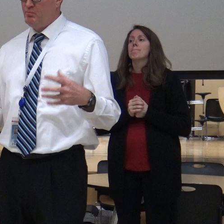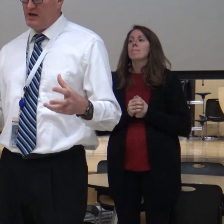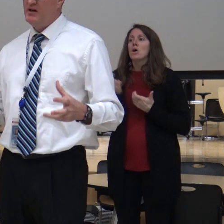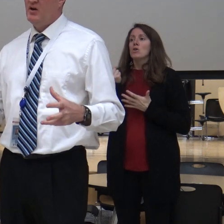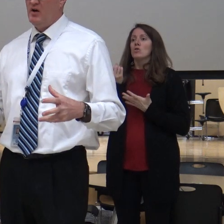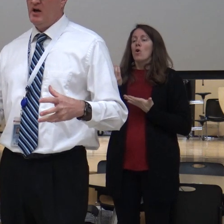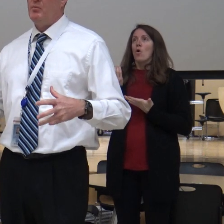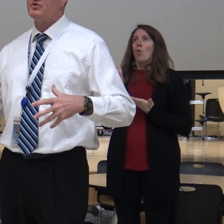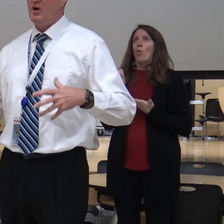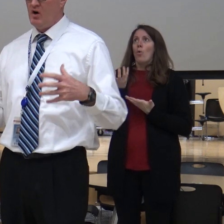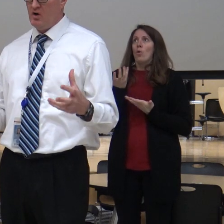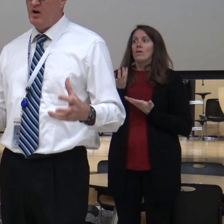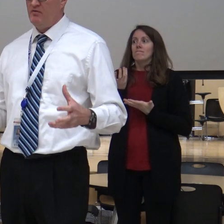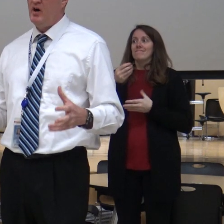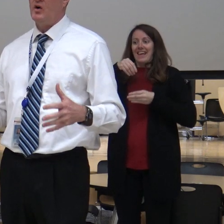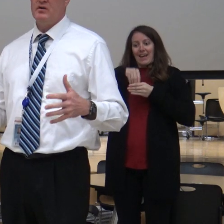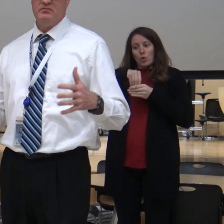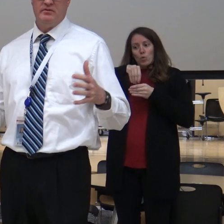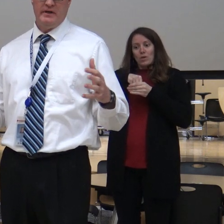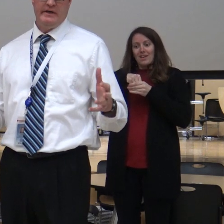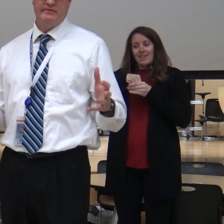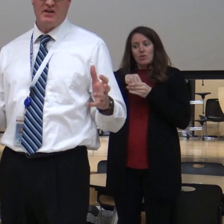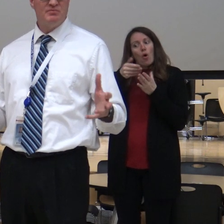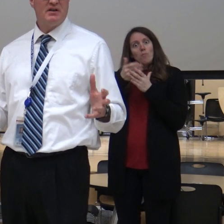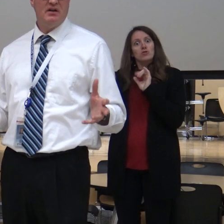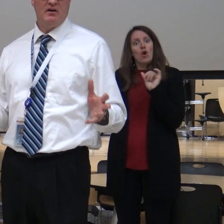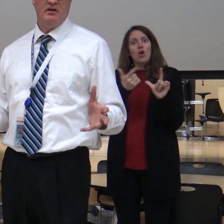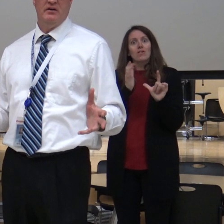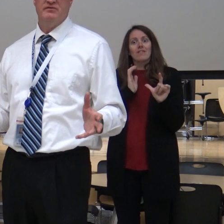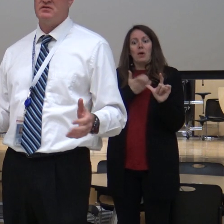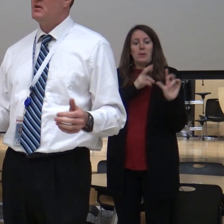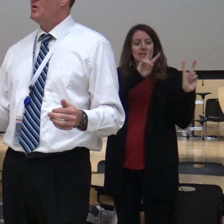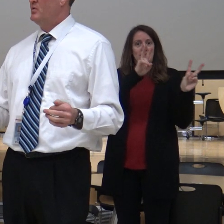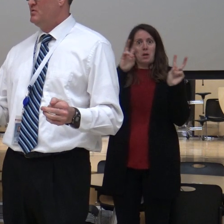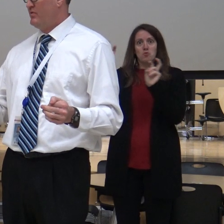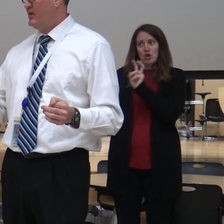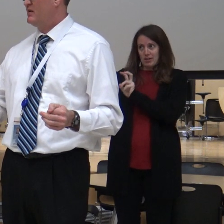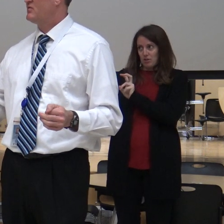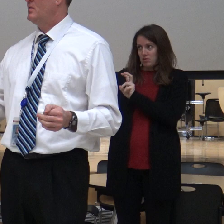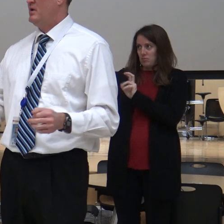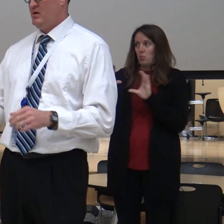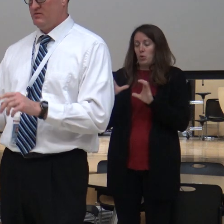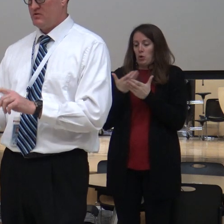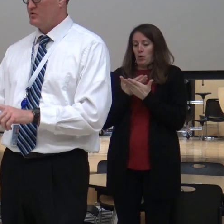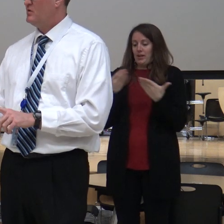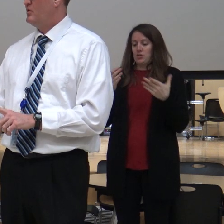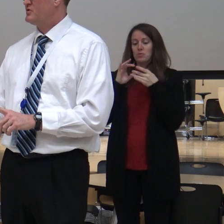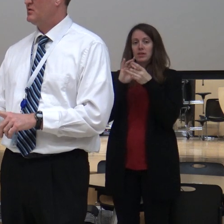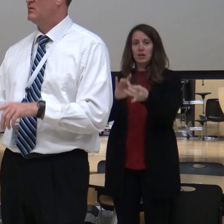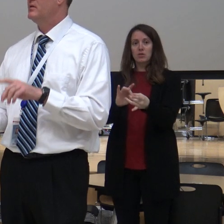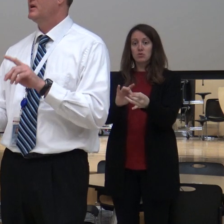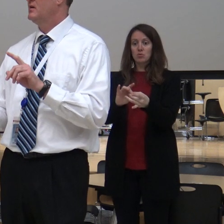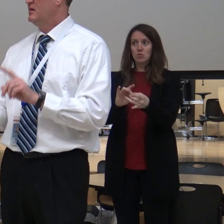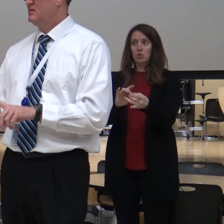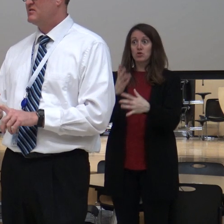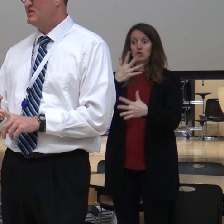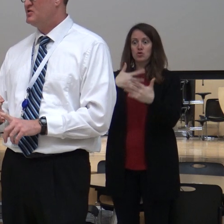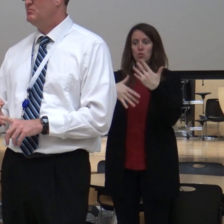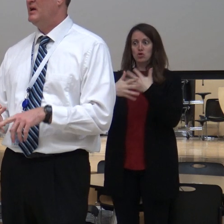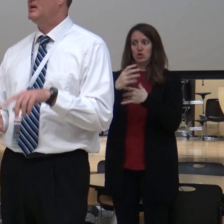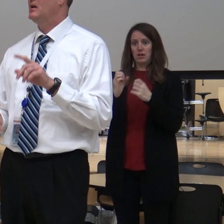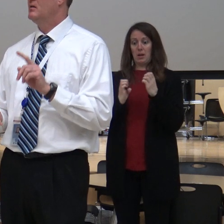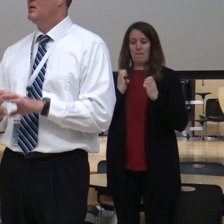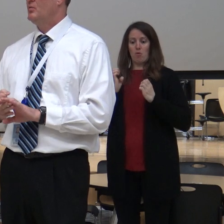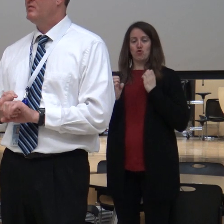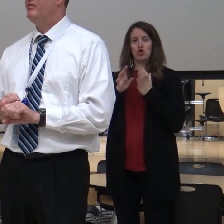So embedded in almost all of our subject areas, we do things about social emotional learning,